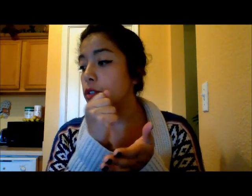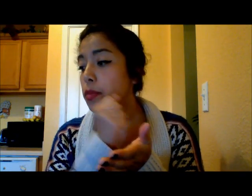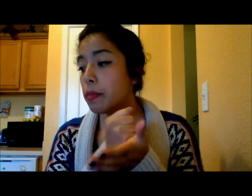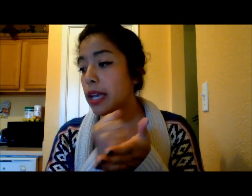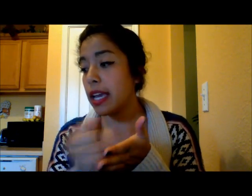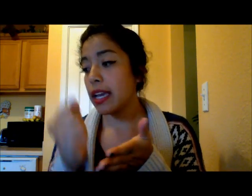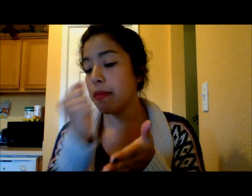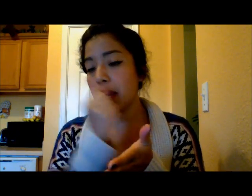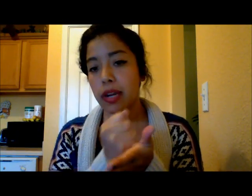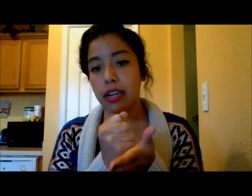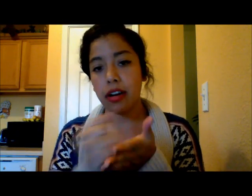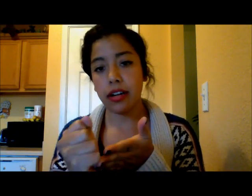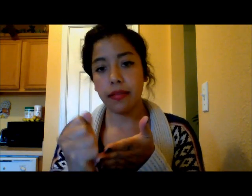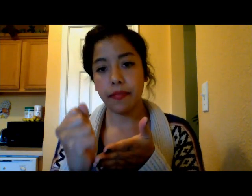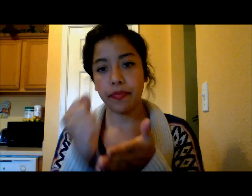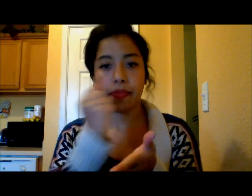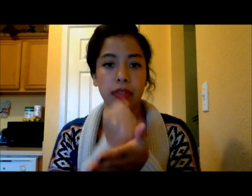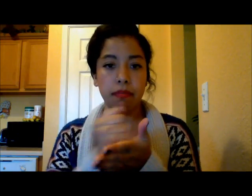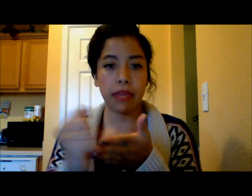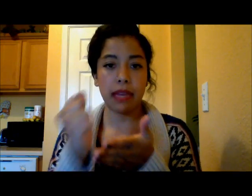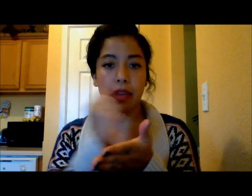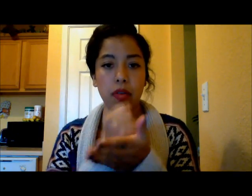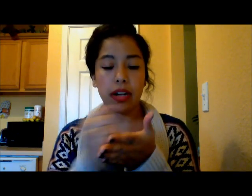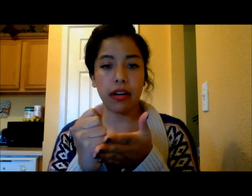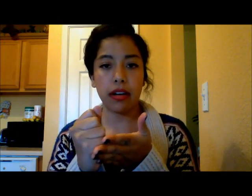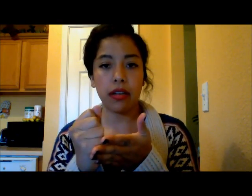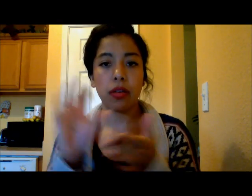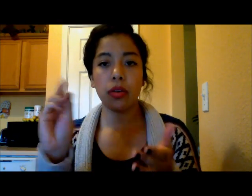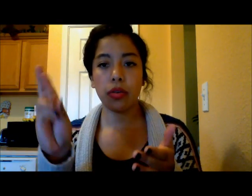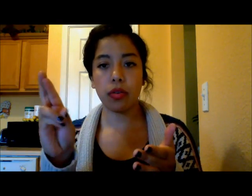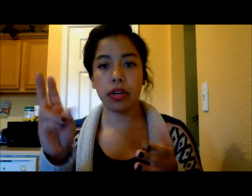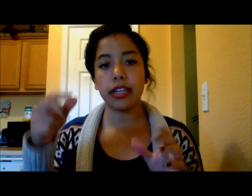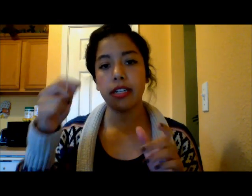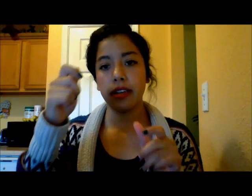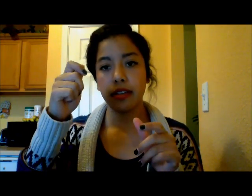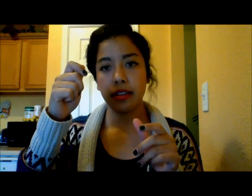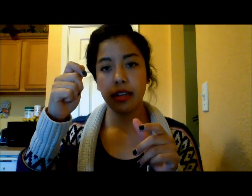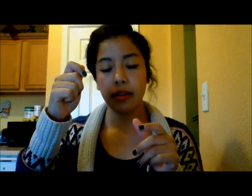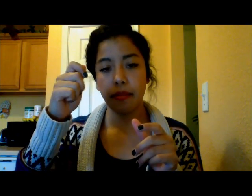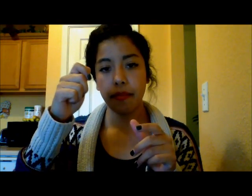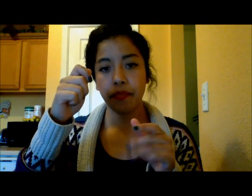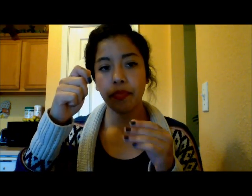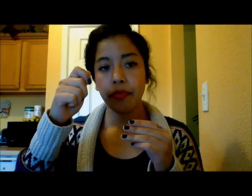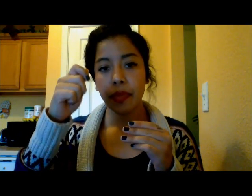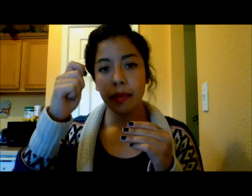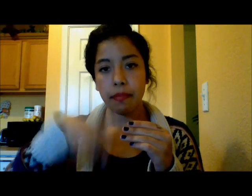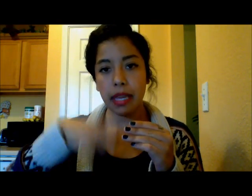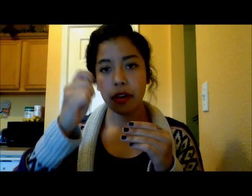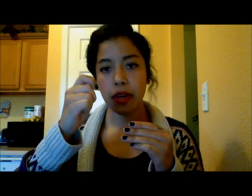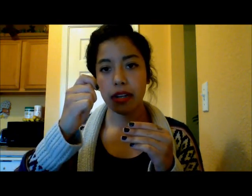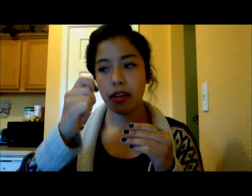To pay by credit card, pay by credit card, or you could pay by credit card.